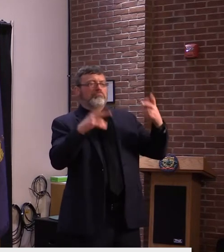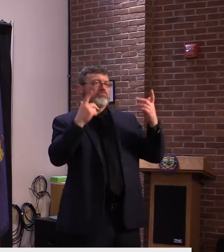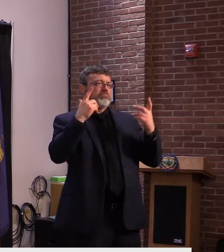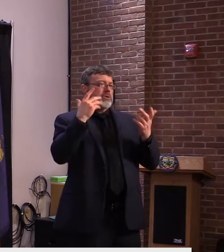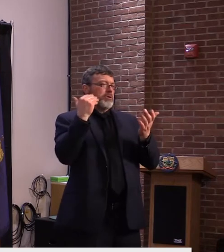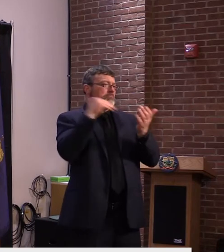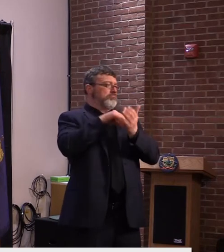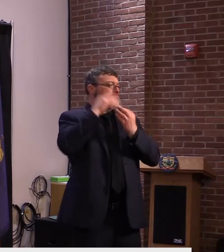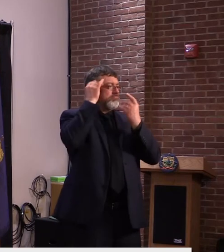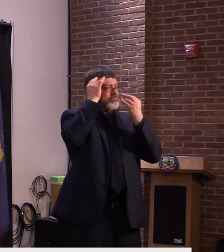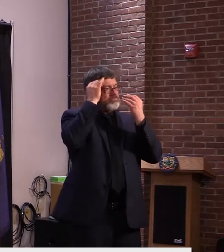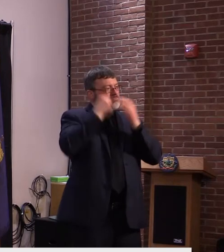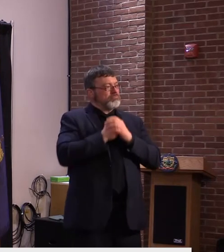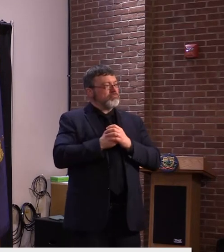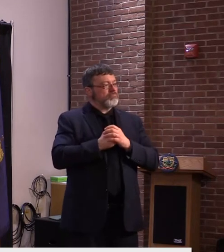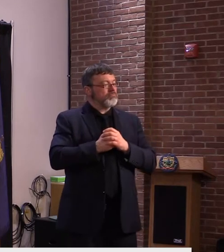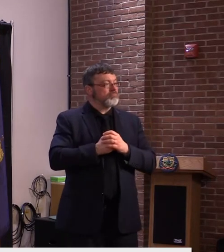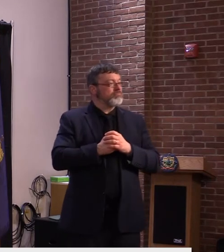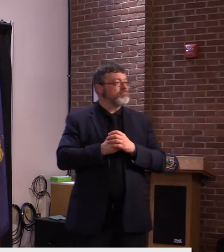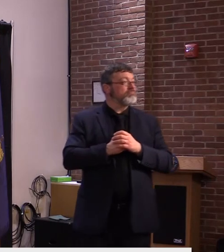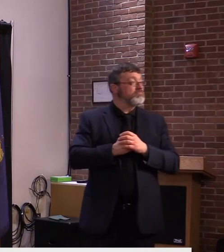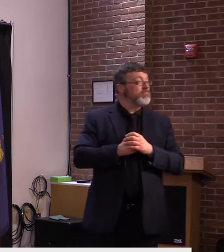Thanks. Tom Davis, Compass, Vermont.